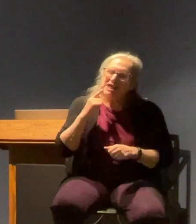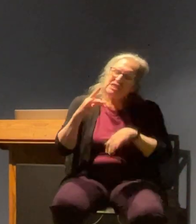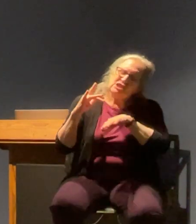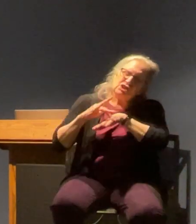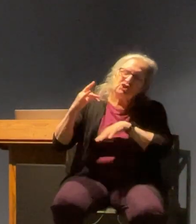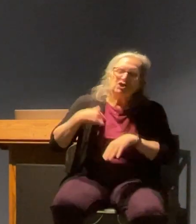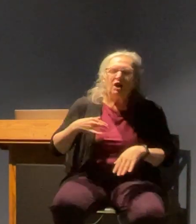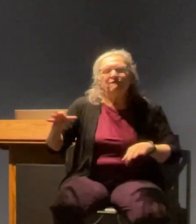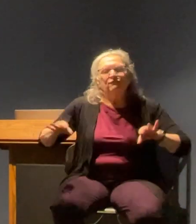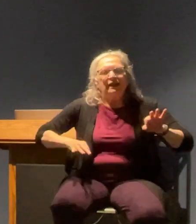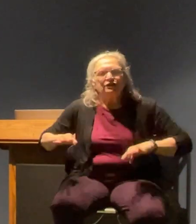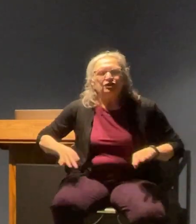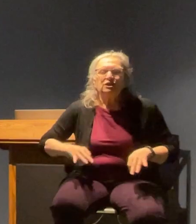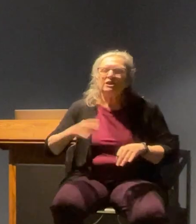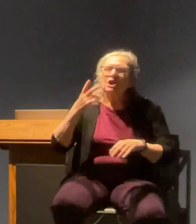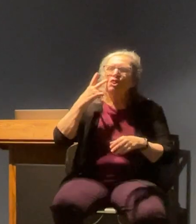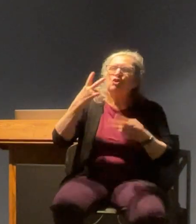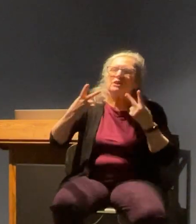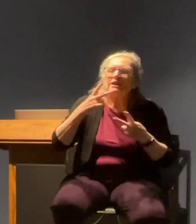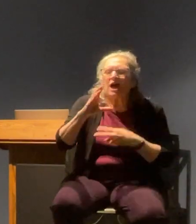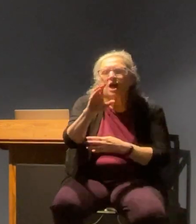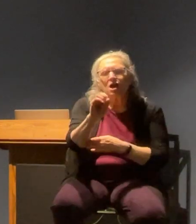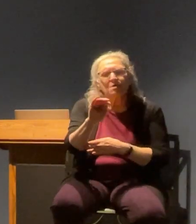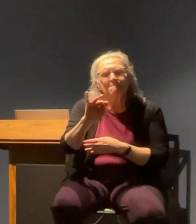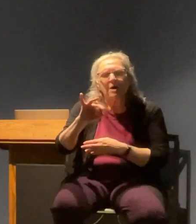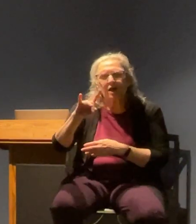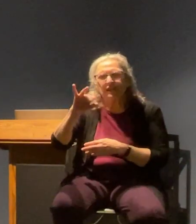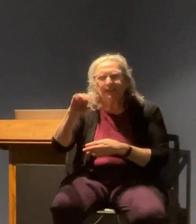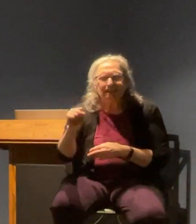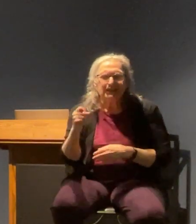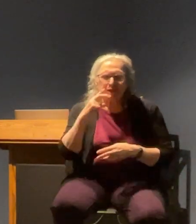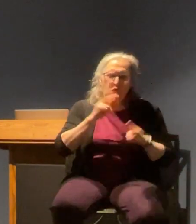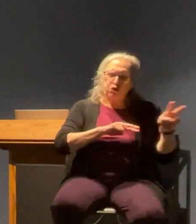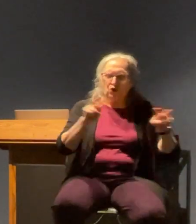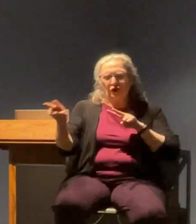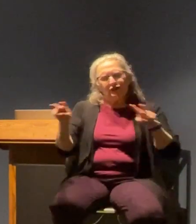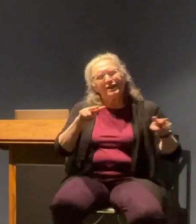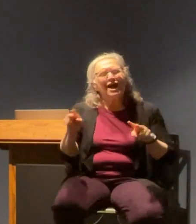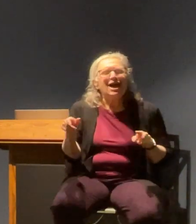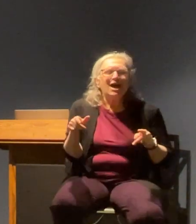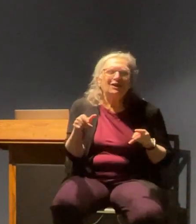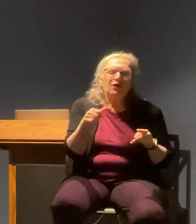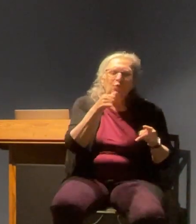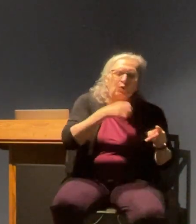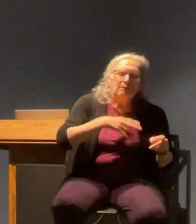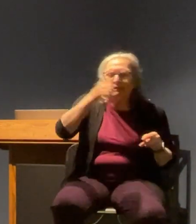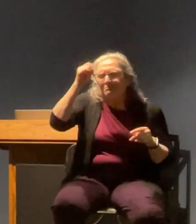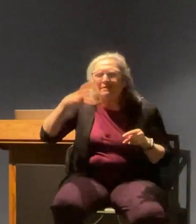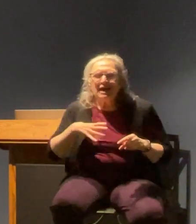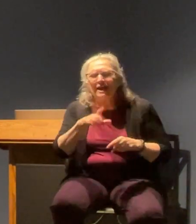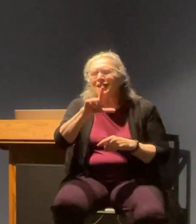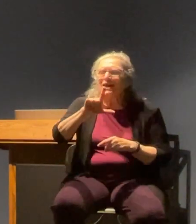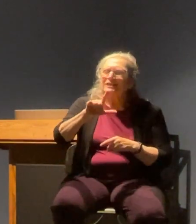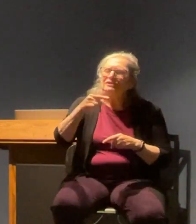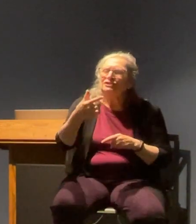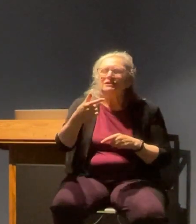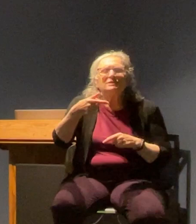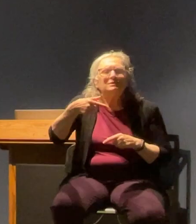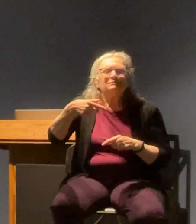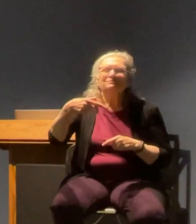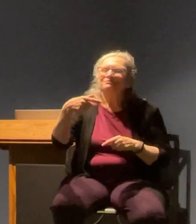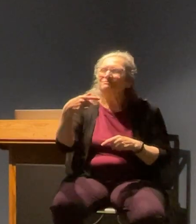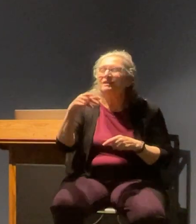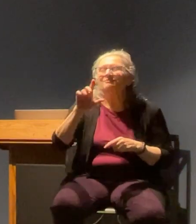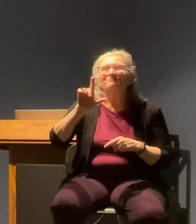on commodities. It looked at men and women. It looked at how LGBT communities have to engage with this oppressive